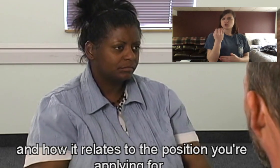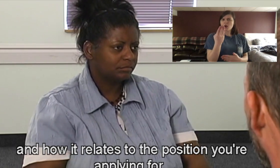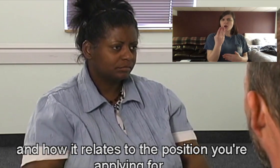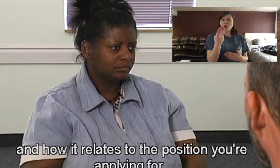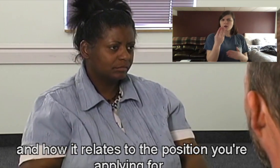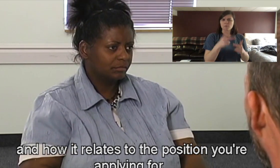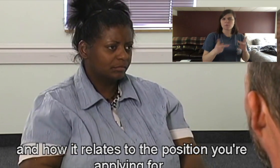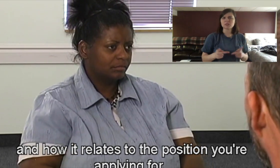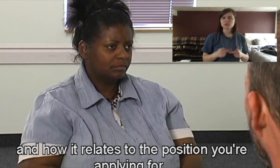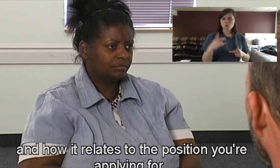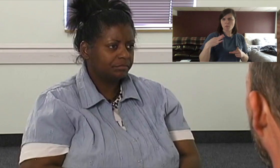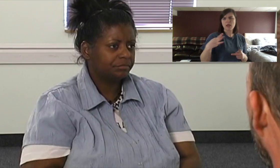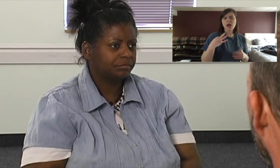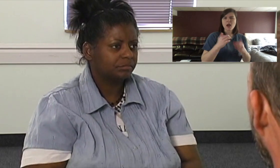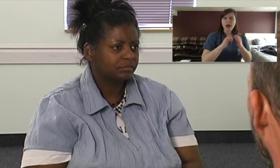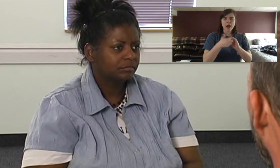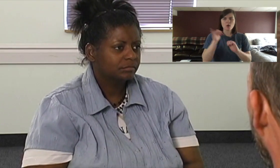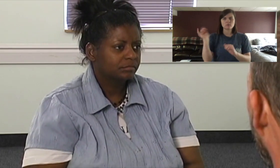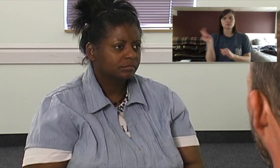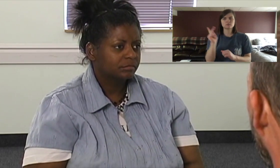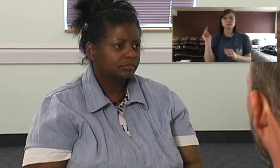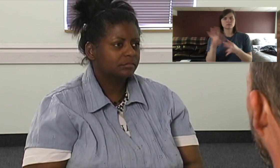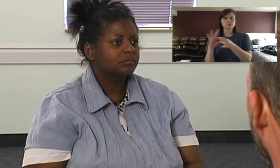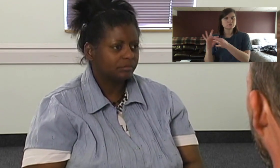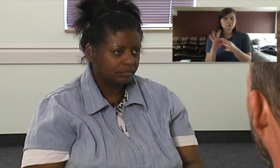to the position you're applying for.